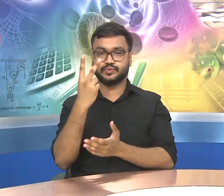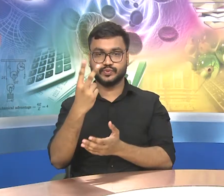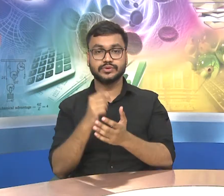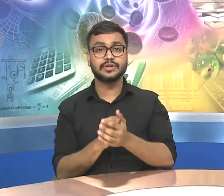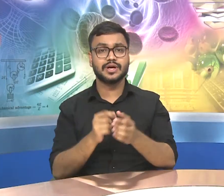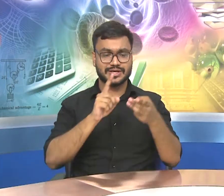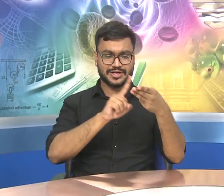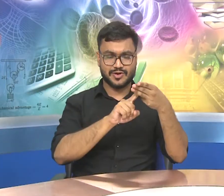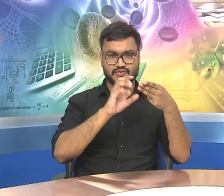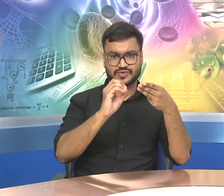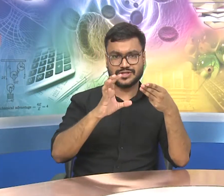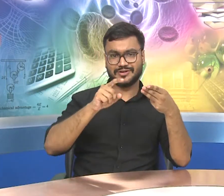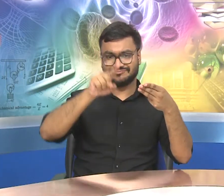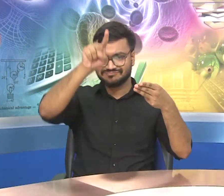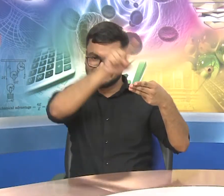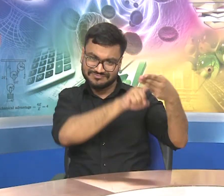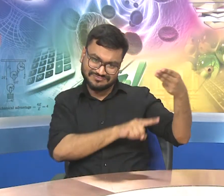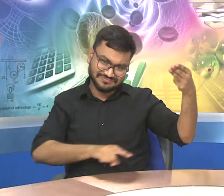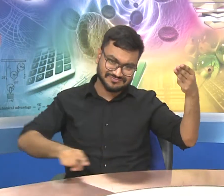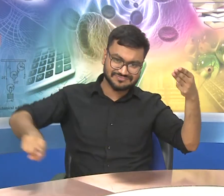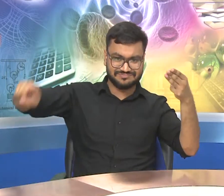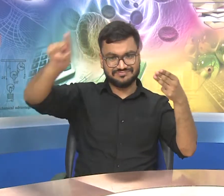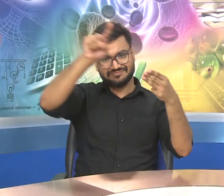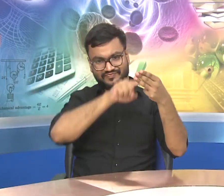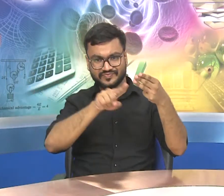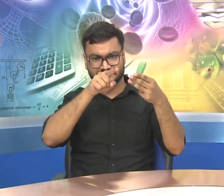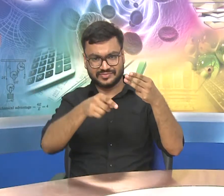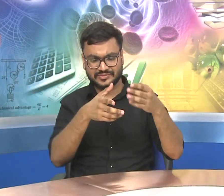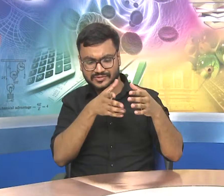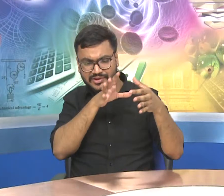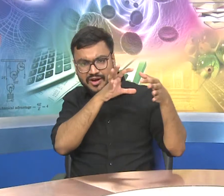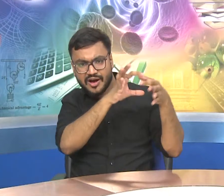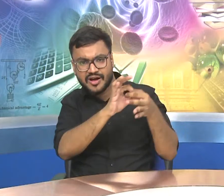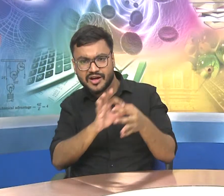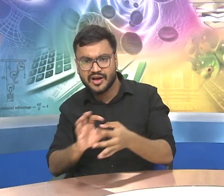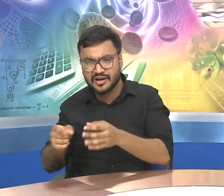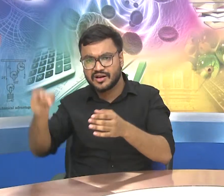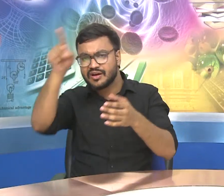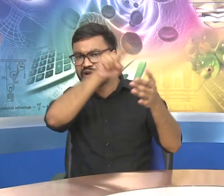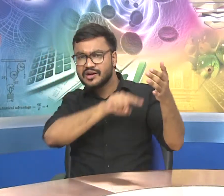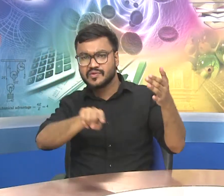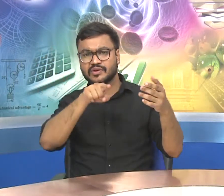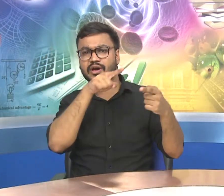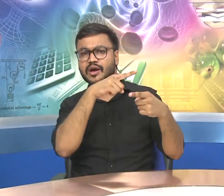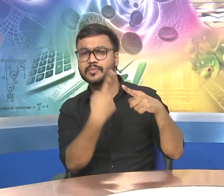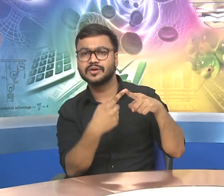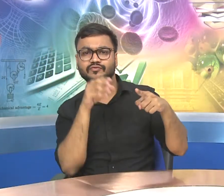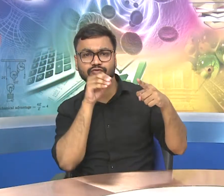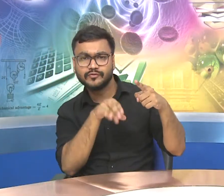333, Module 2, Ecological Concepts and Issues.